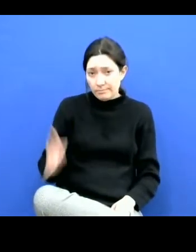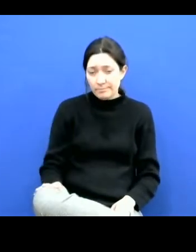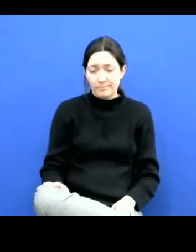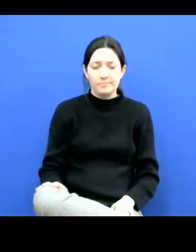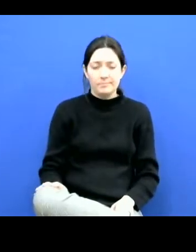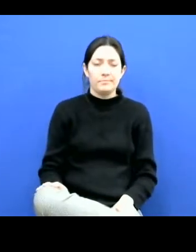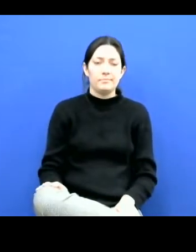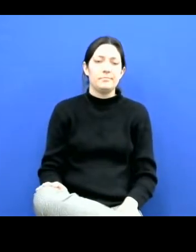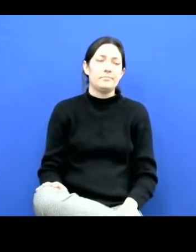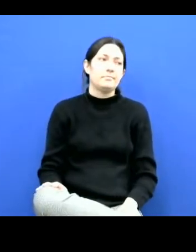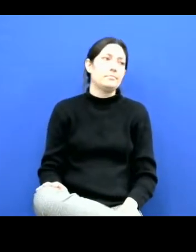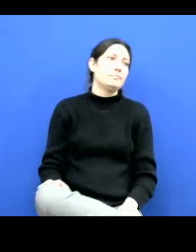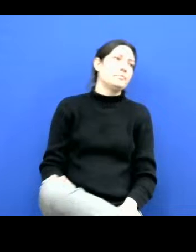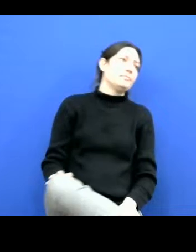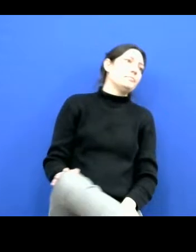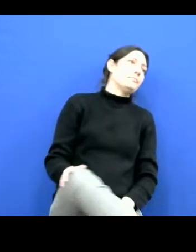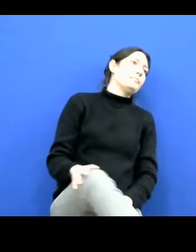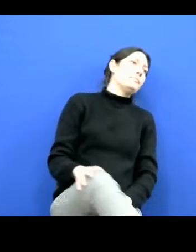The